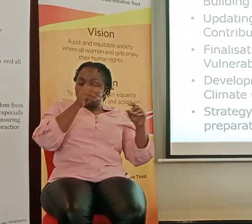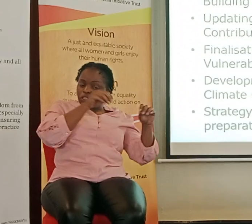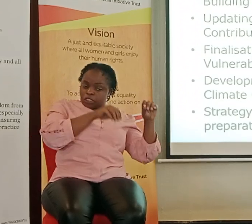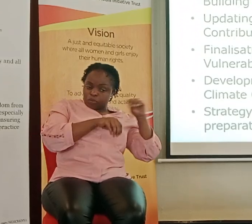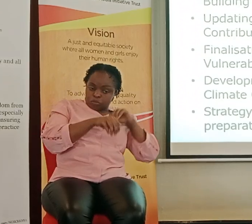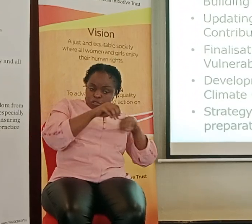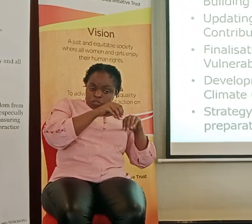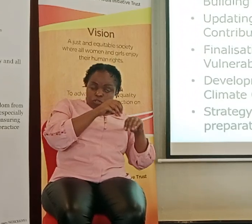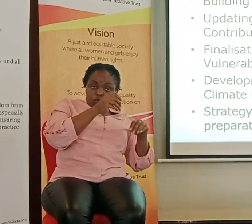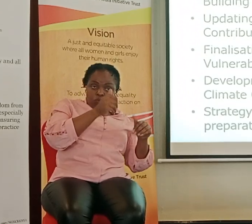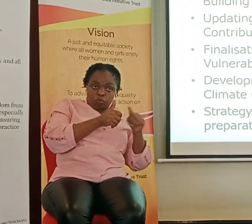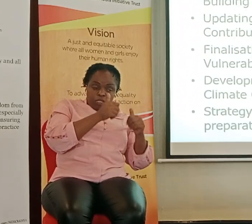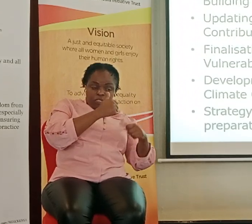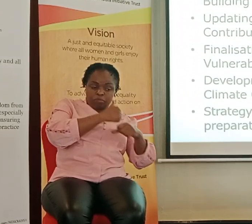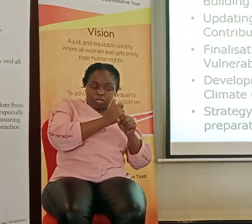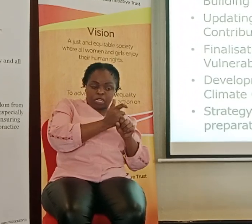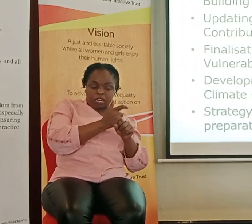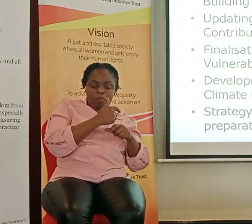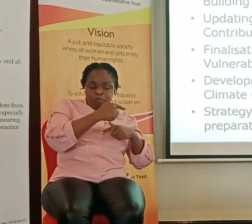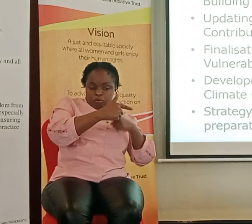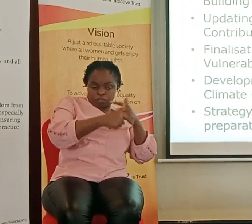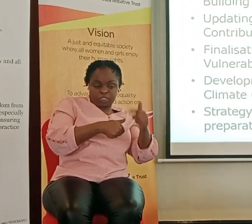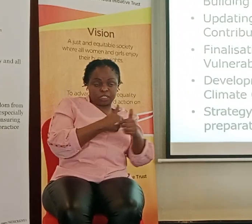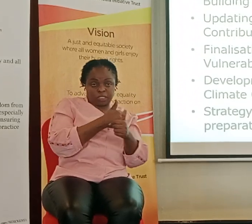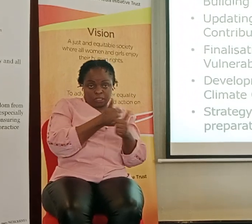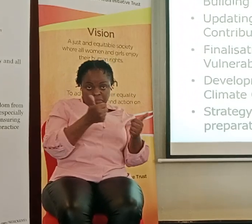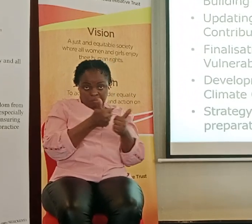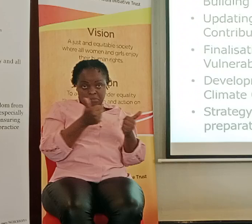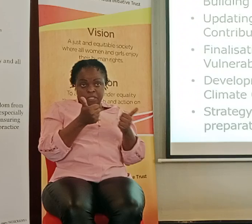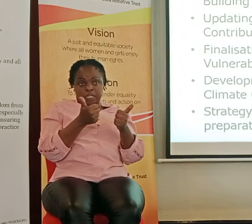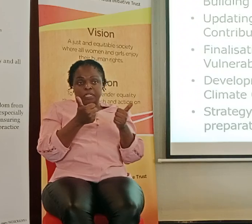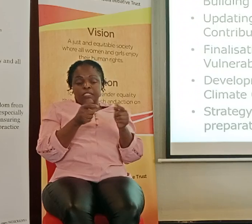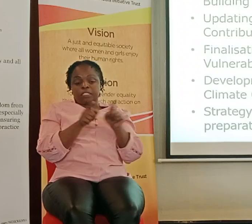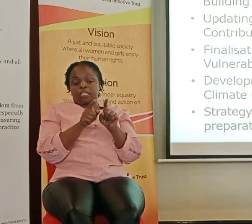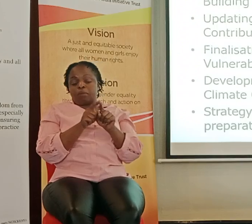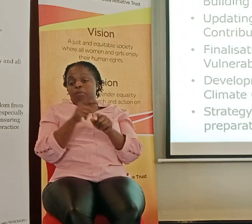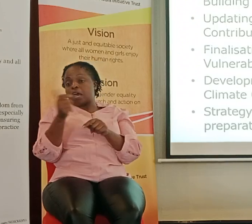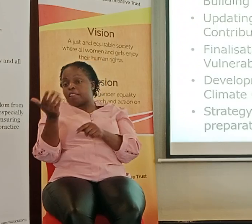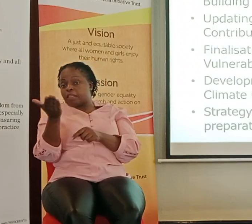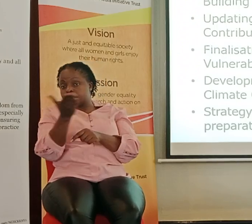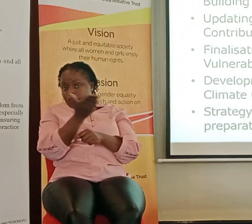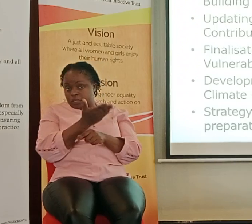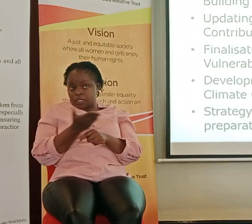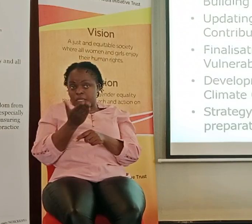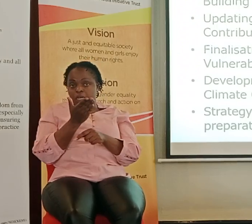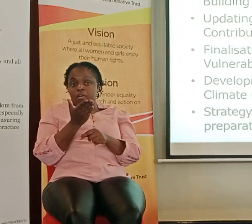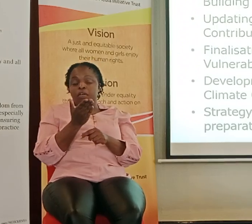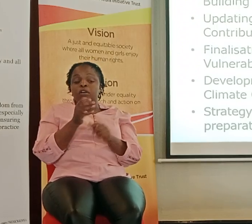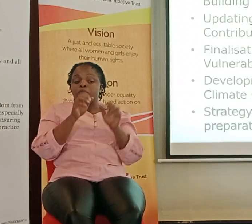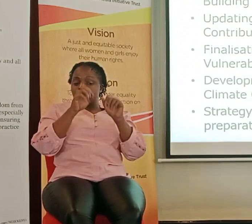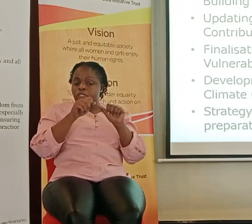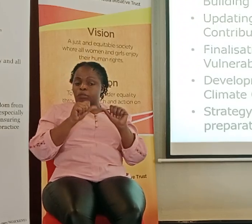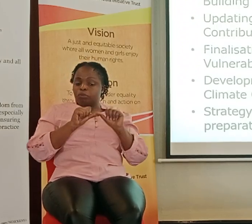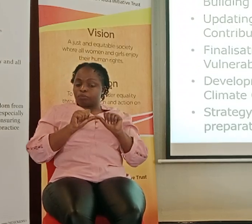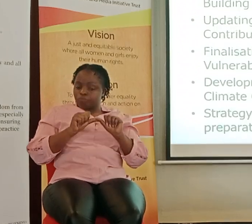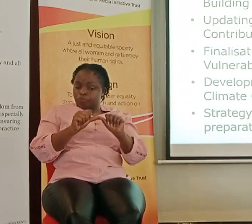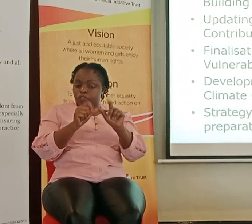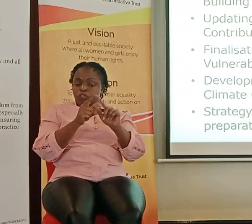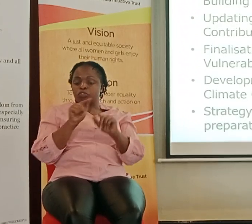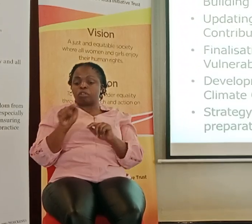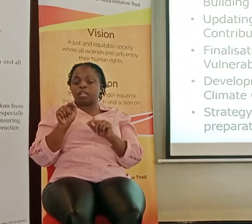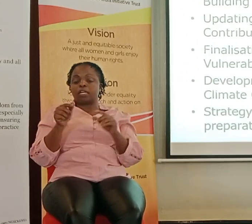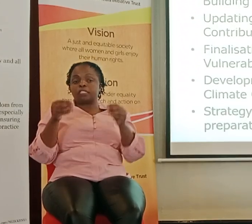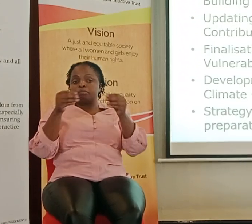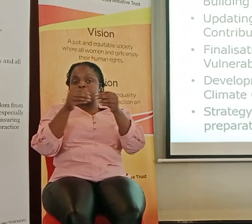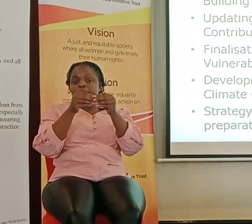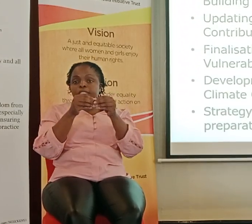contributions that will enrich that process, since a few of us who are here will be proceeding to that